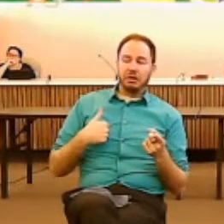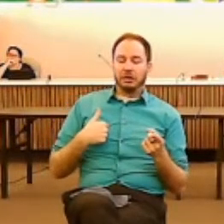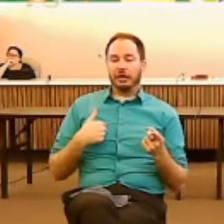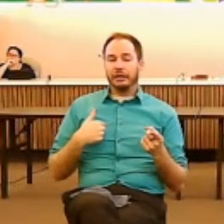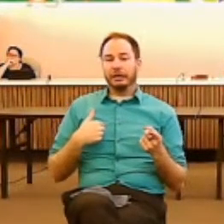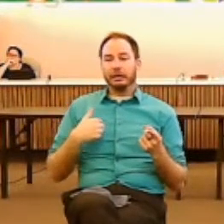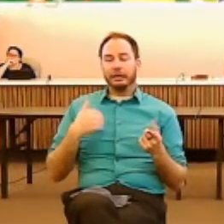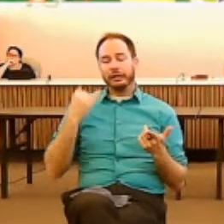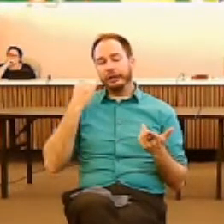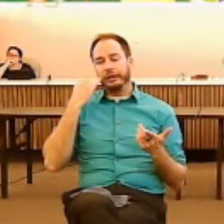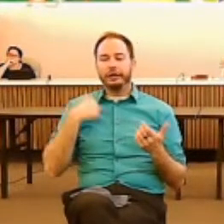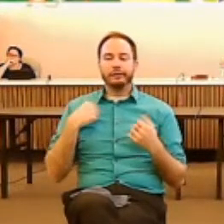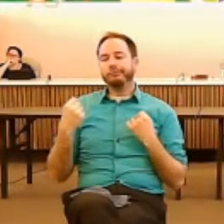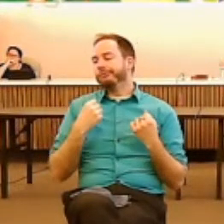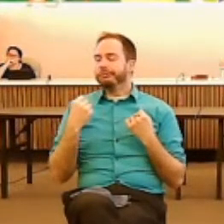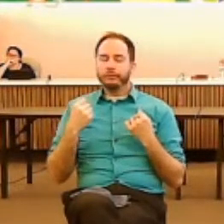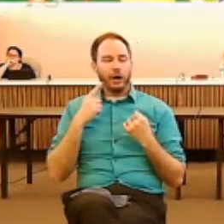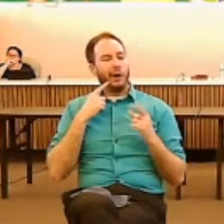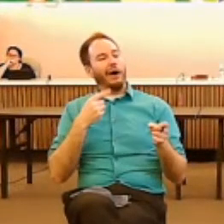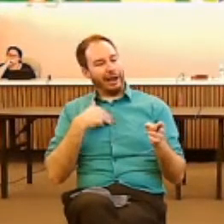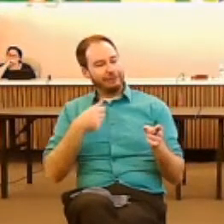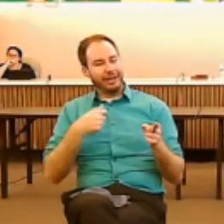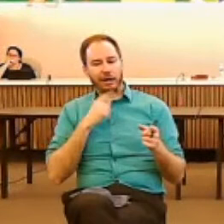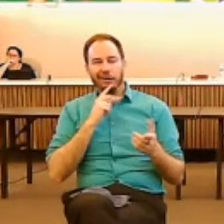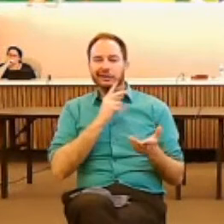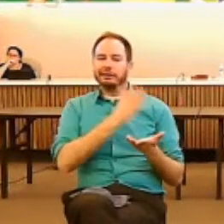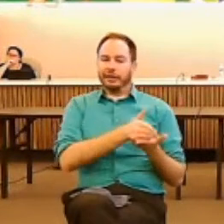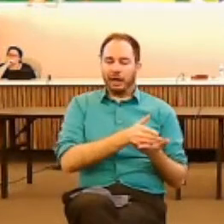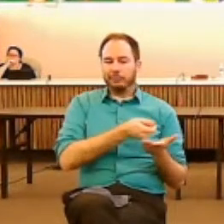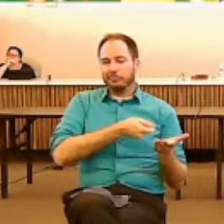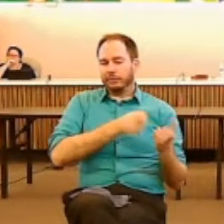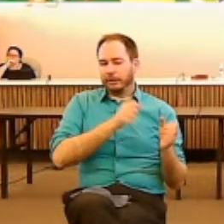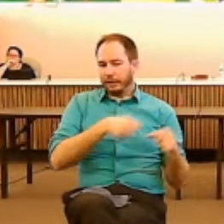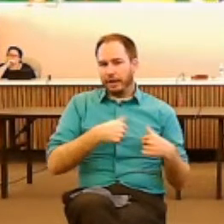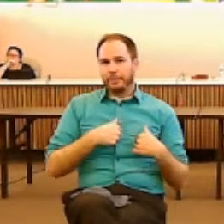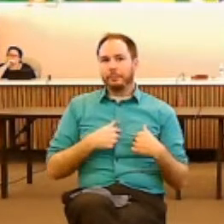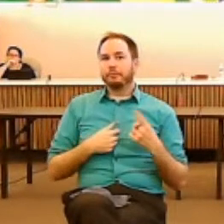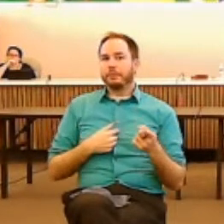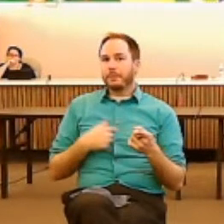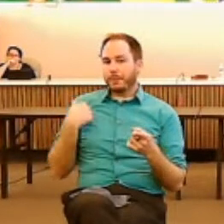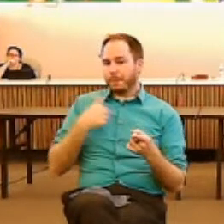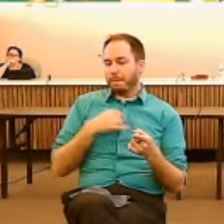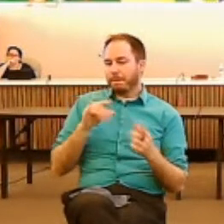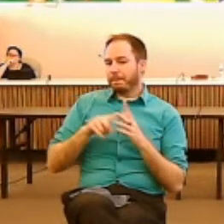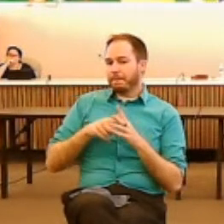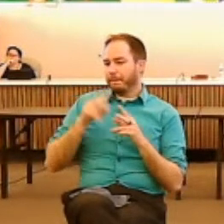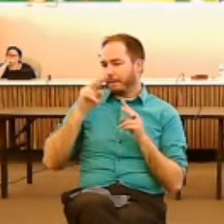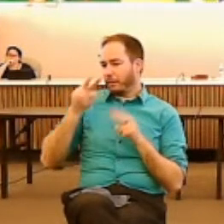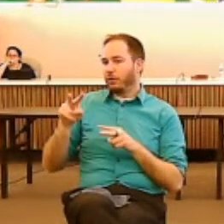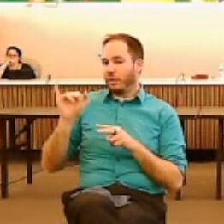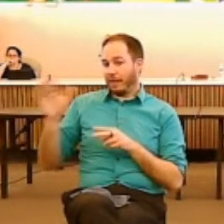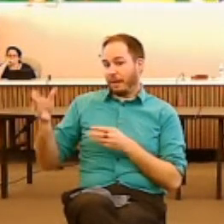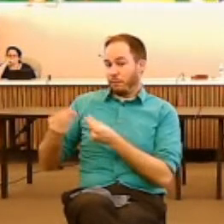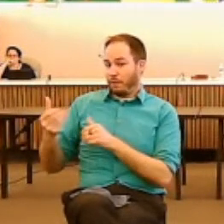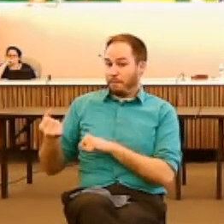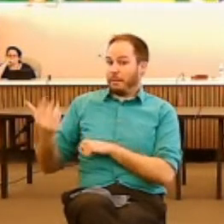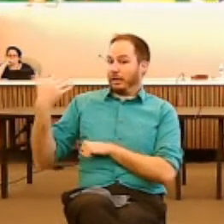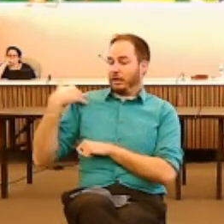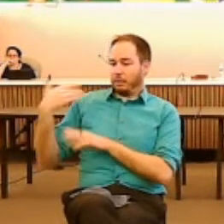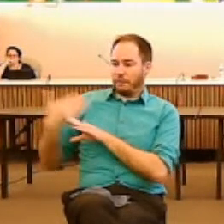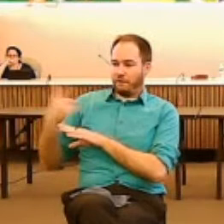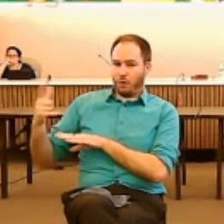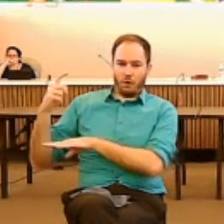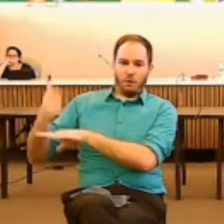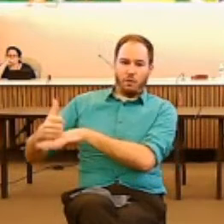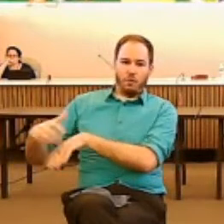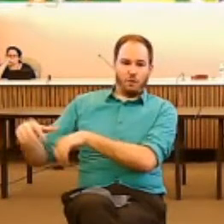be bopping around town, I'll stop at one that has a vacuum station and use it. We had initially looked at that a lot years ago before it was ever developed,